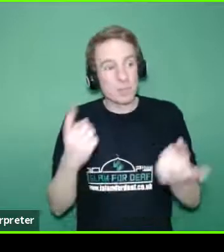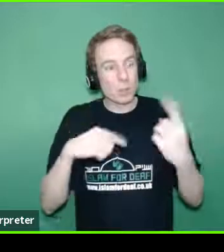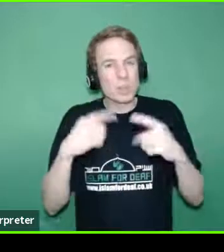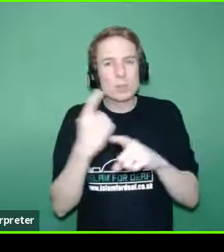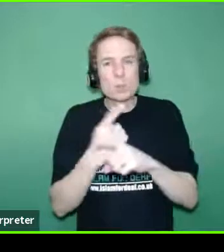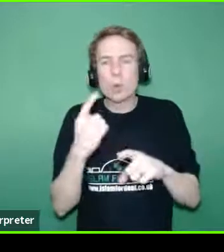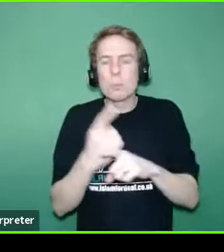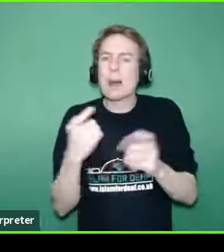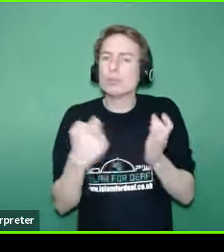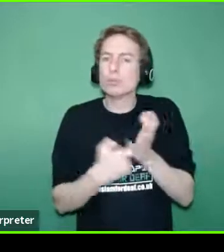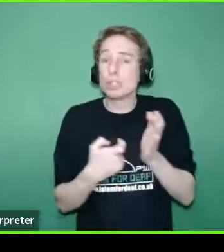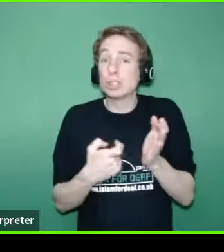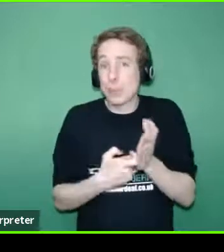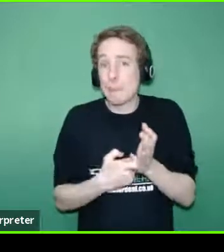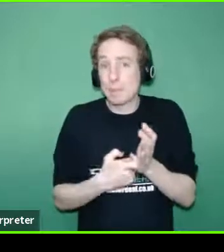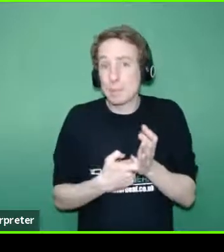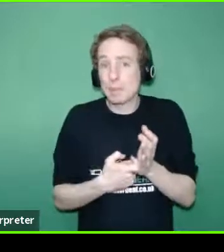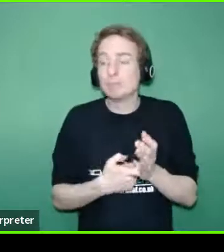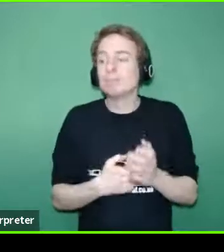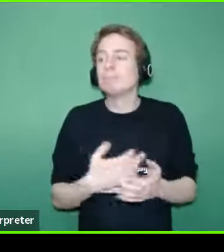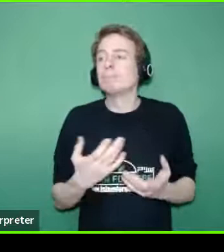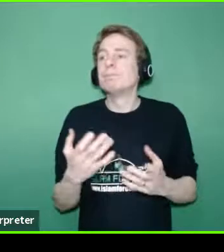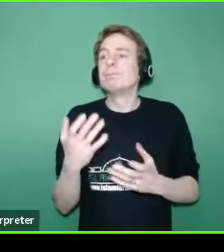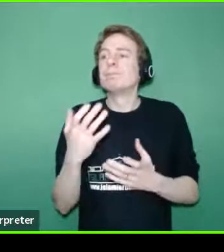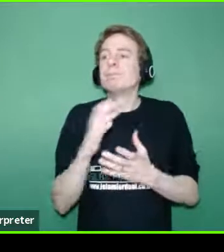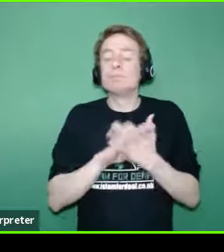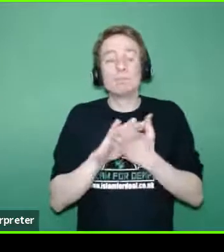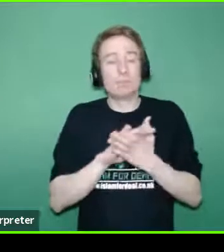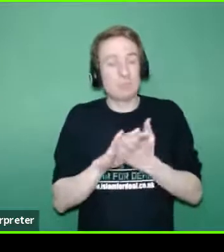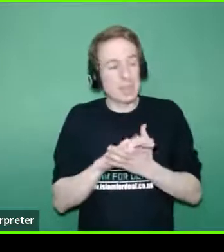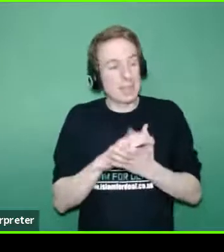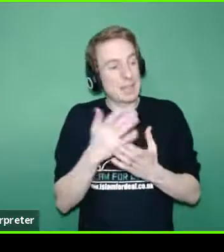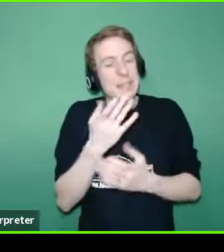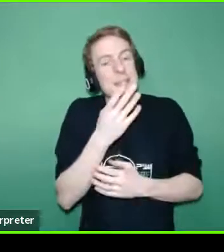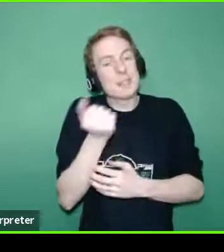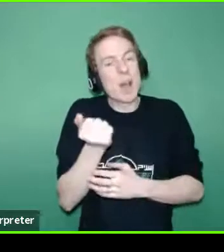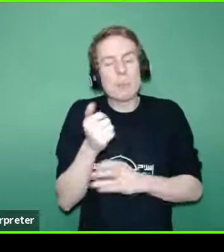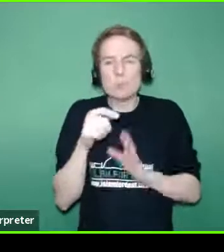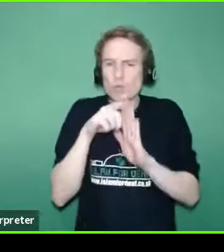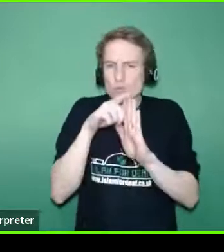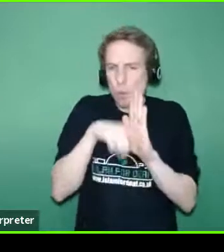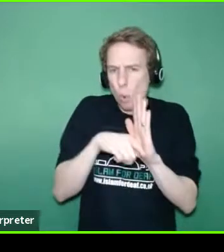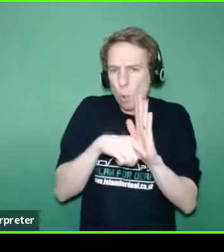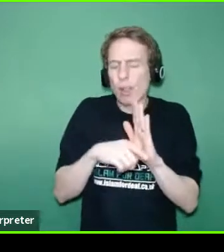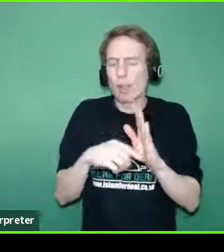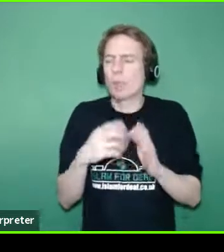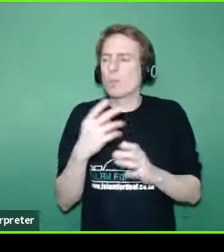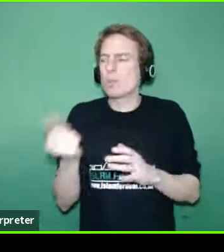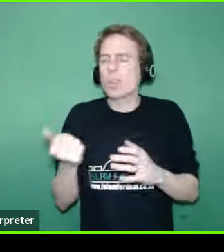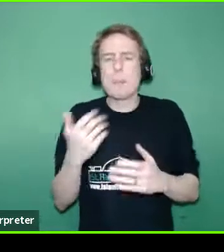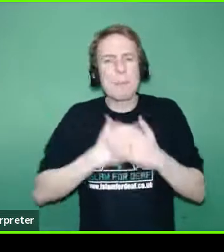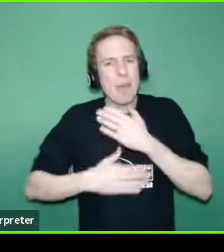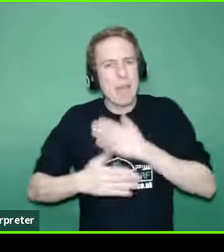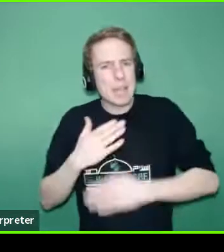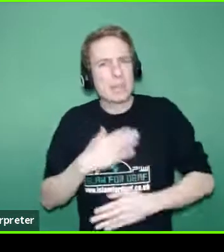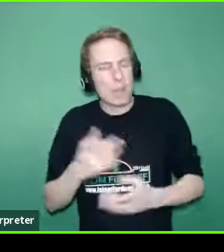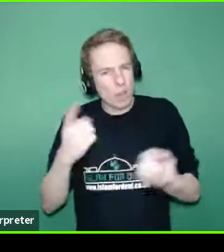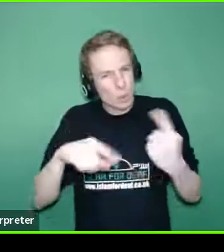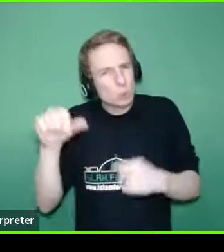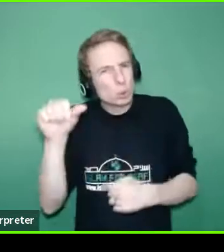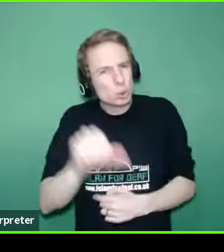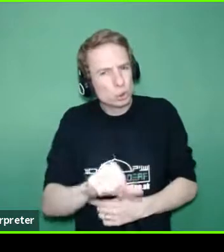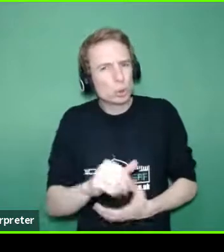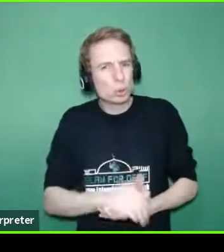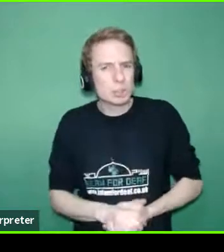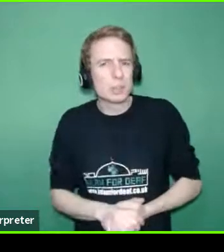are certain rulings or certain acts that we should make clear. We should take the time now to make them clear